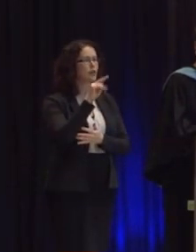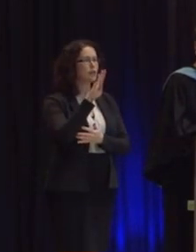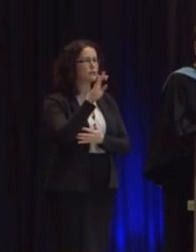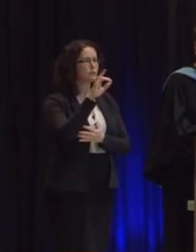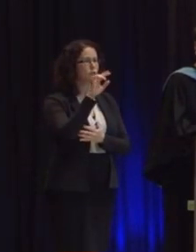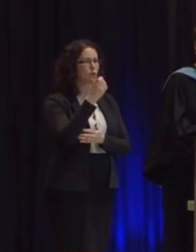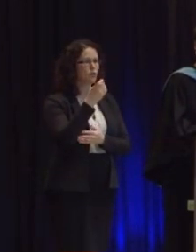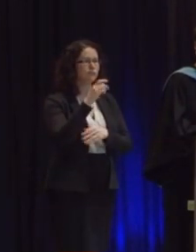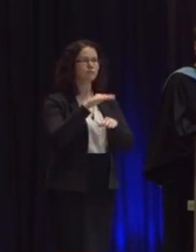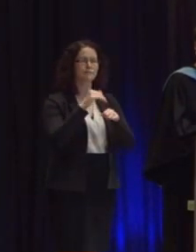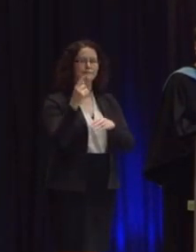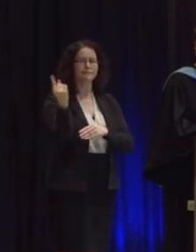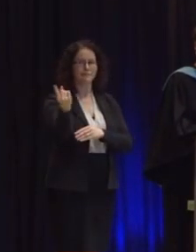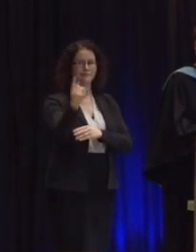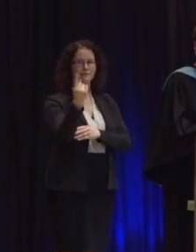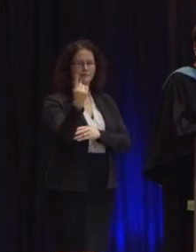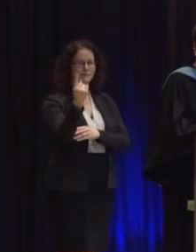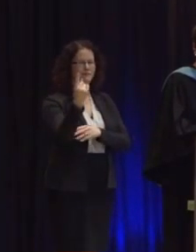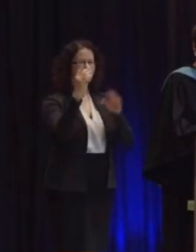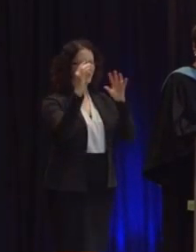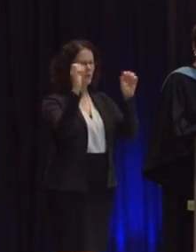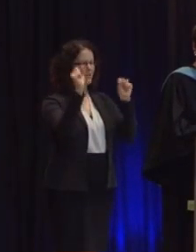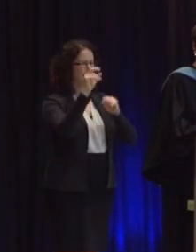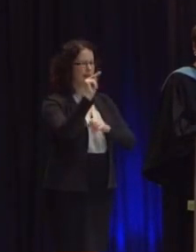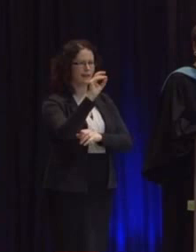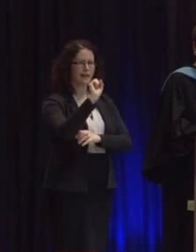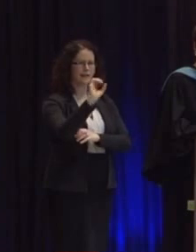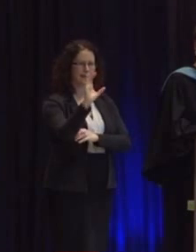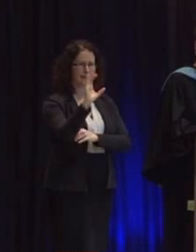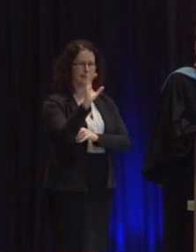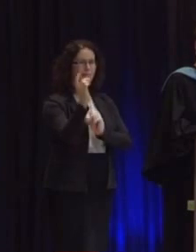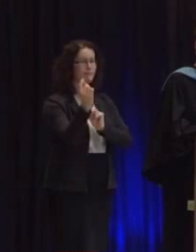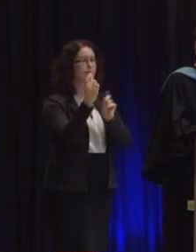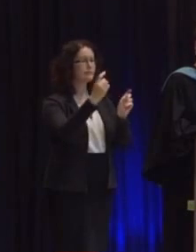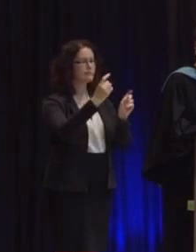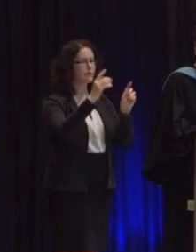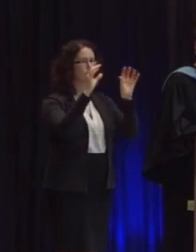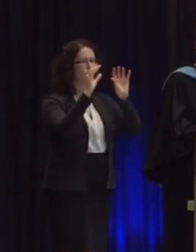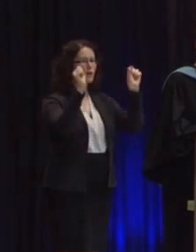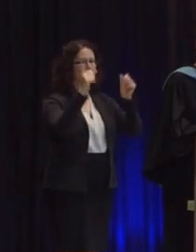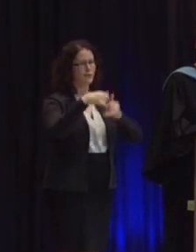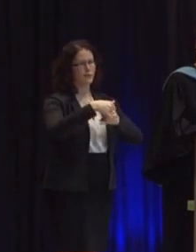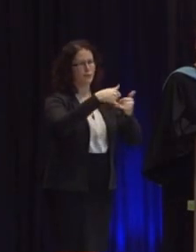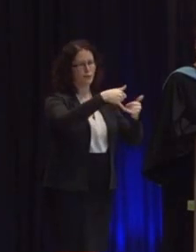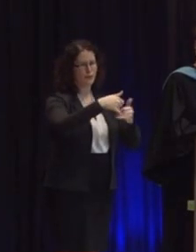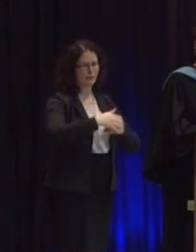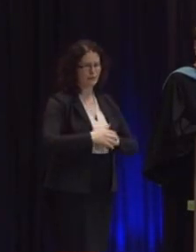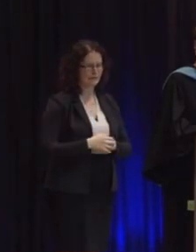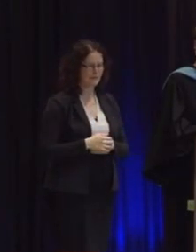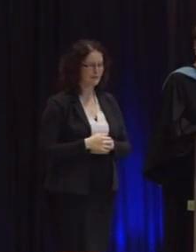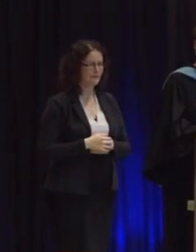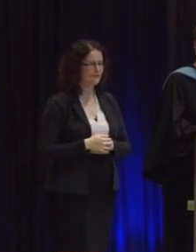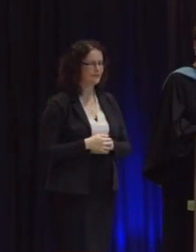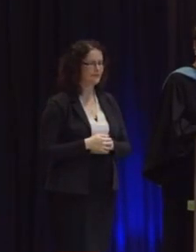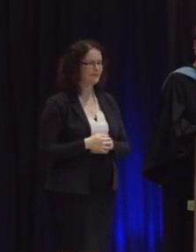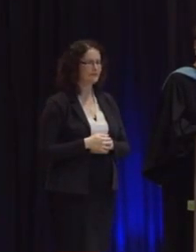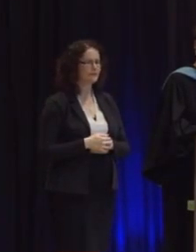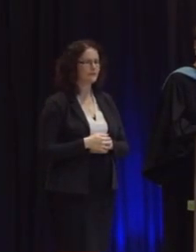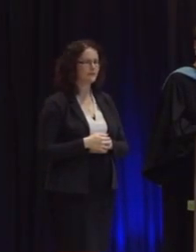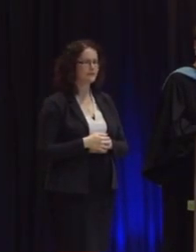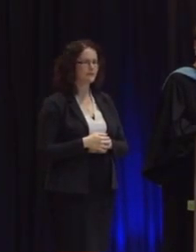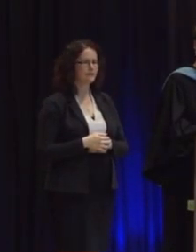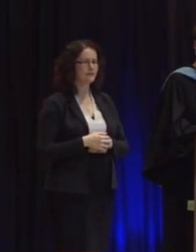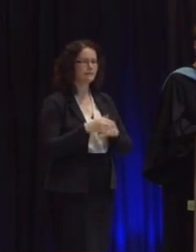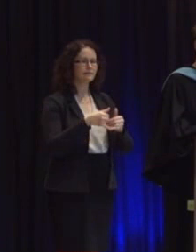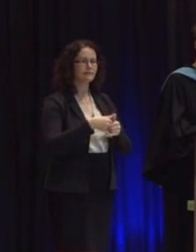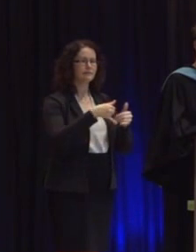Nova Scotia Community College, to come forward to present the President's Award. This is awarded to a graduating student of